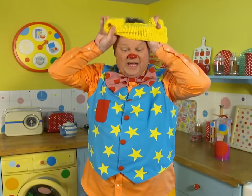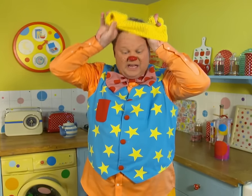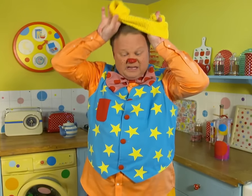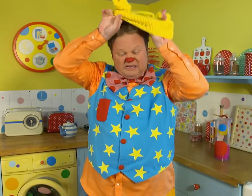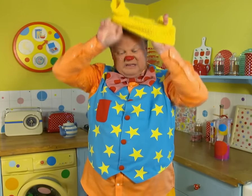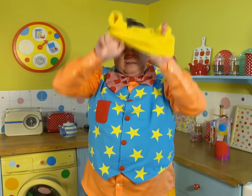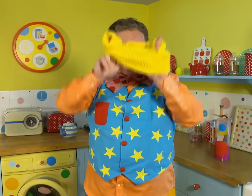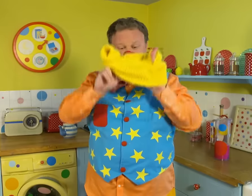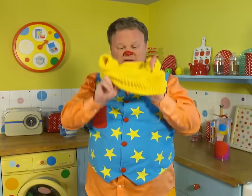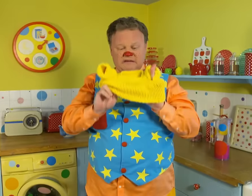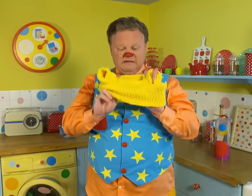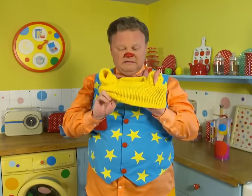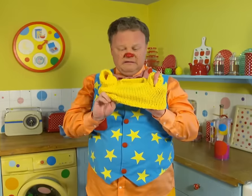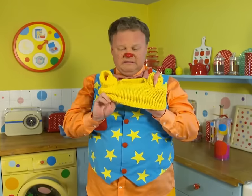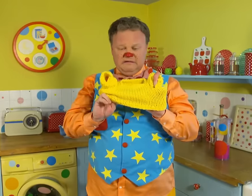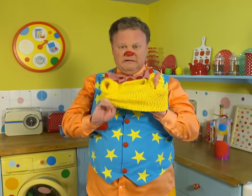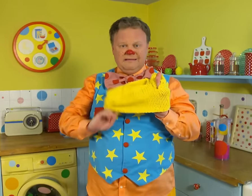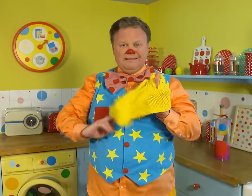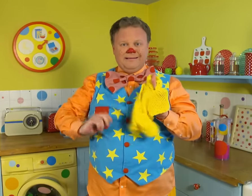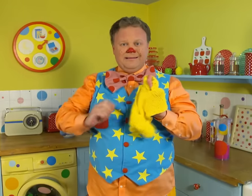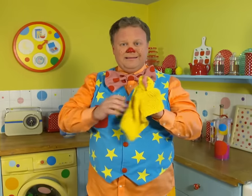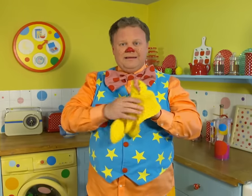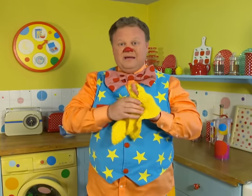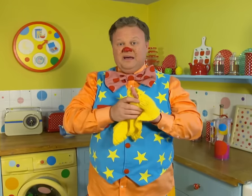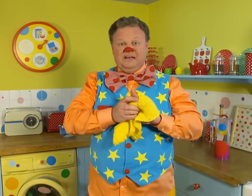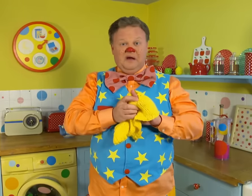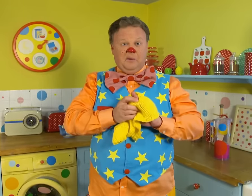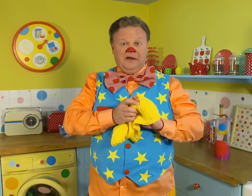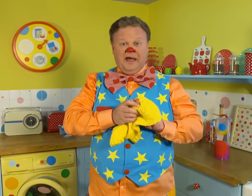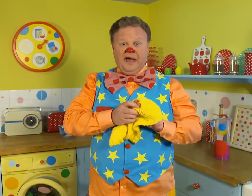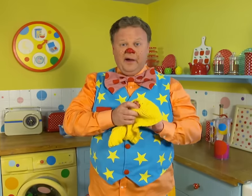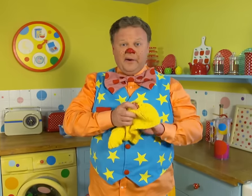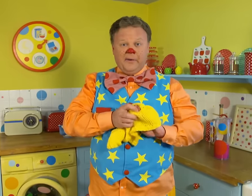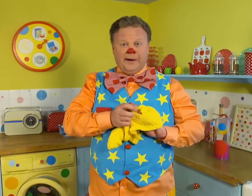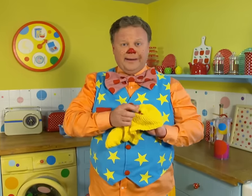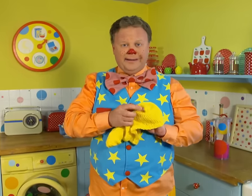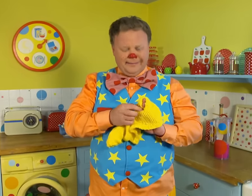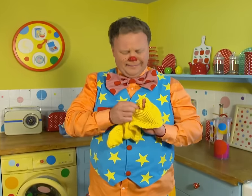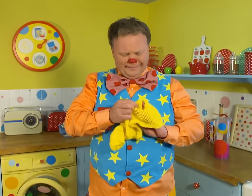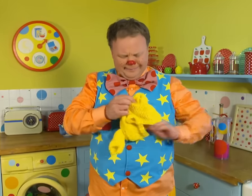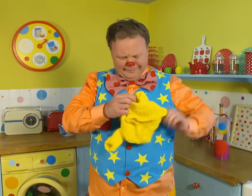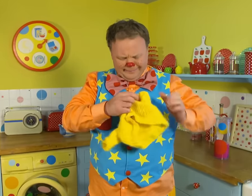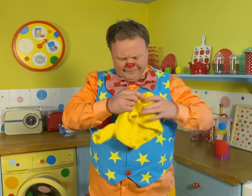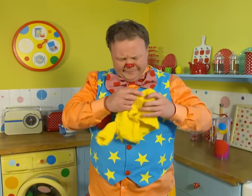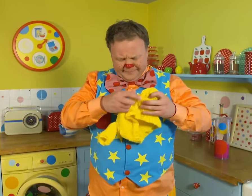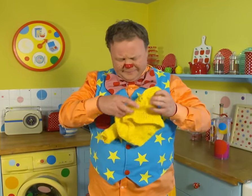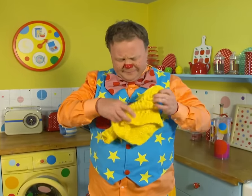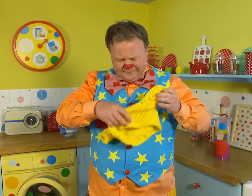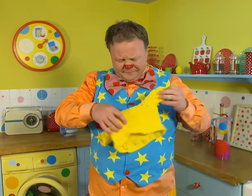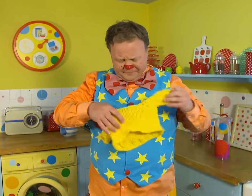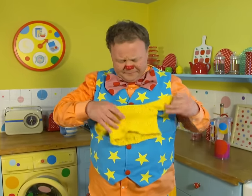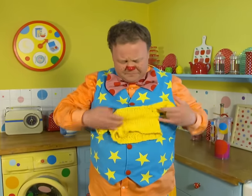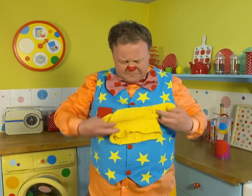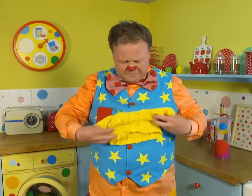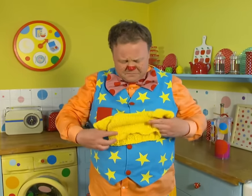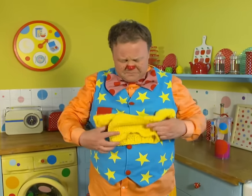small. And where have all the spots gone? I don't know. The spots must have washed off, Mr.